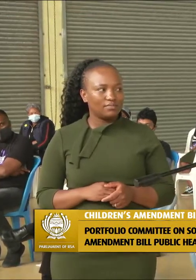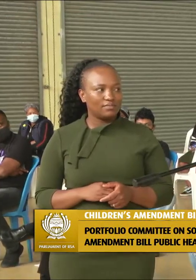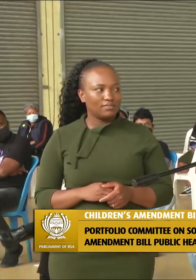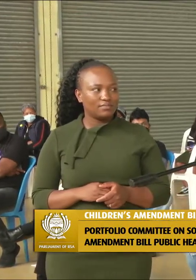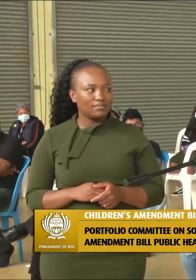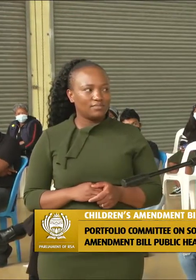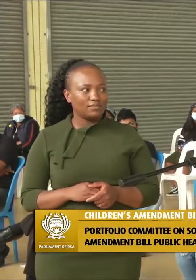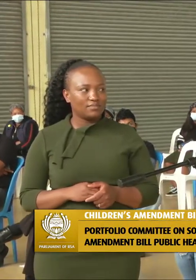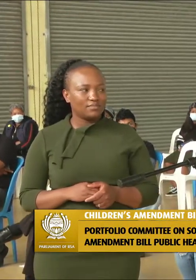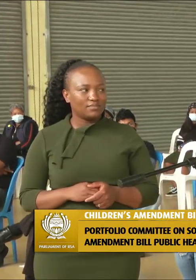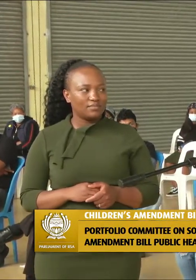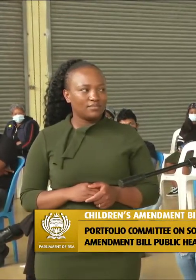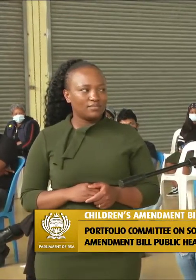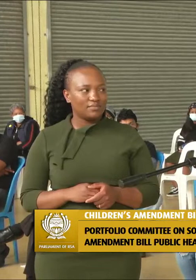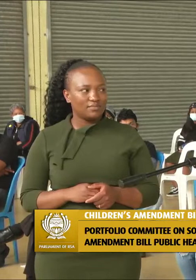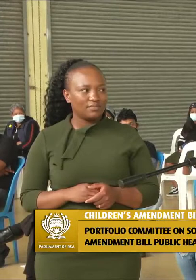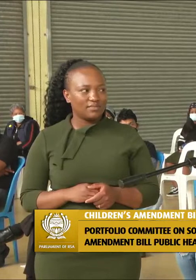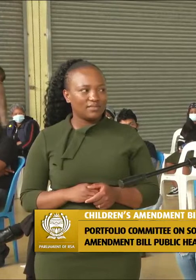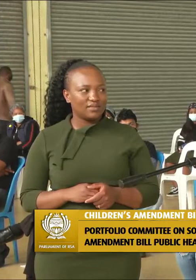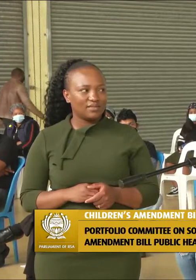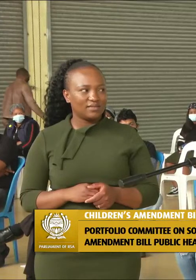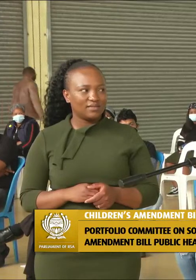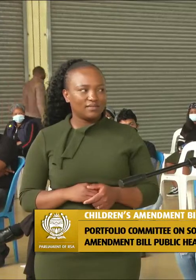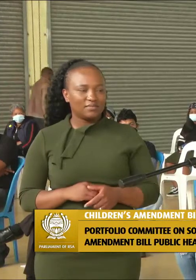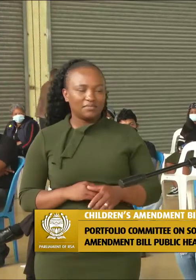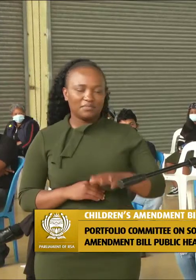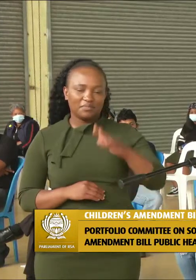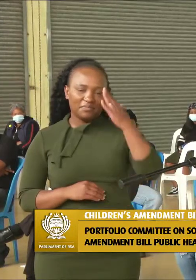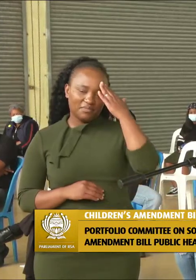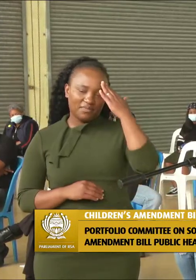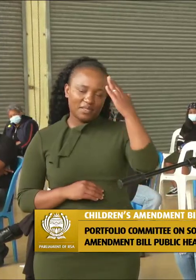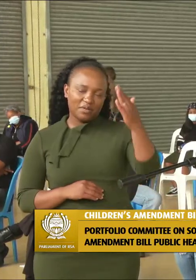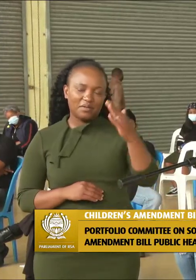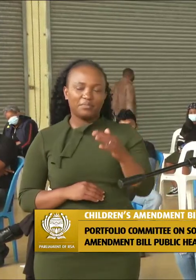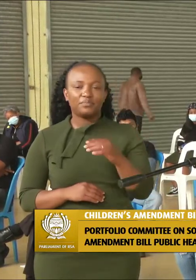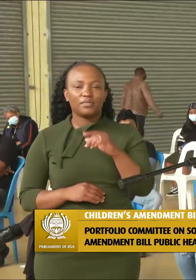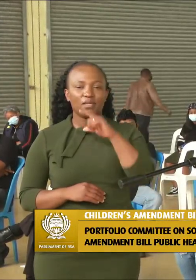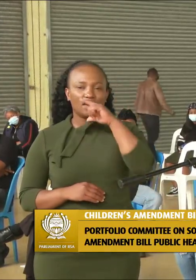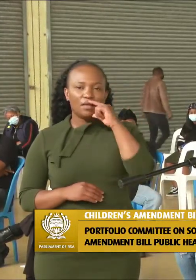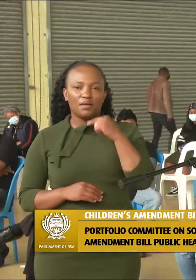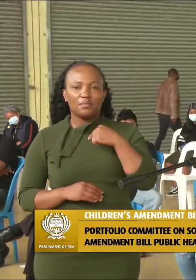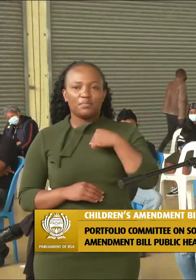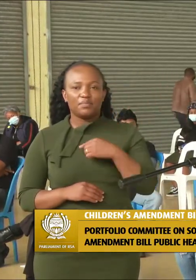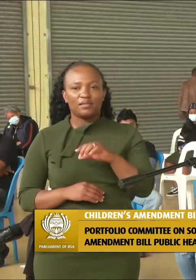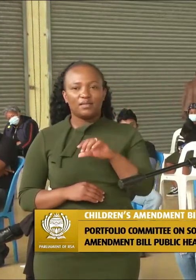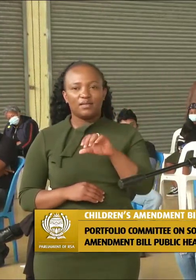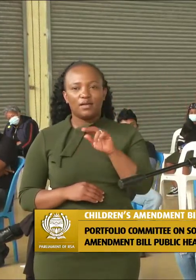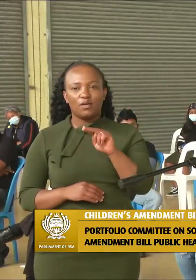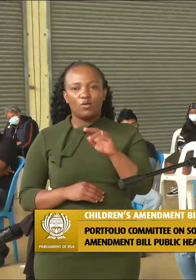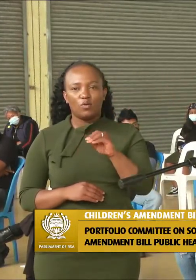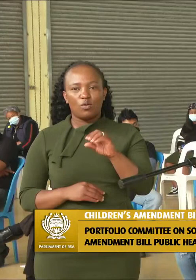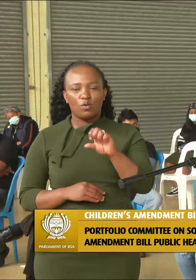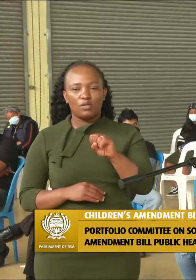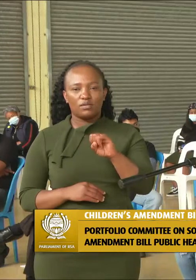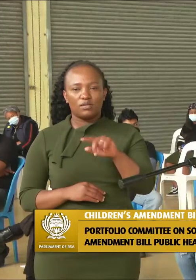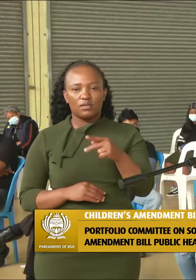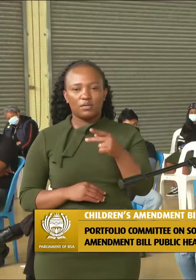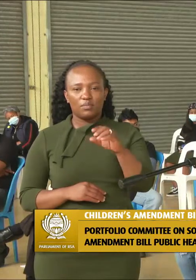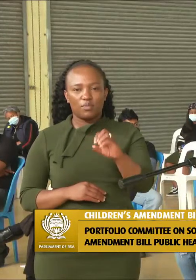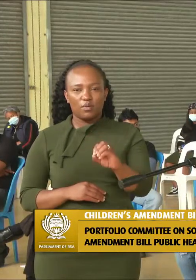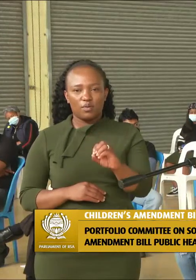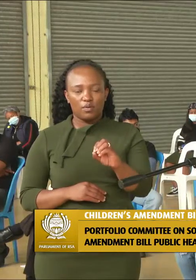Sanibona. Greetings. Nozipho Sithole, My name is Nozipho Sithole, alternative